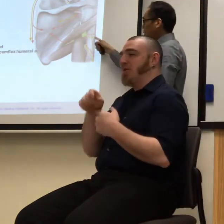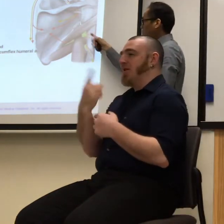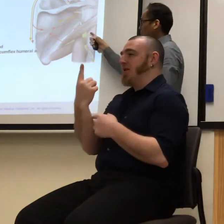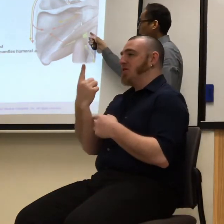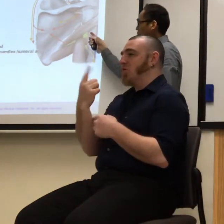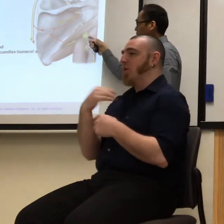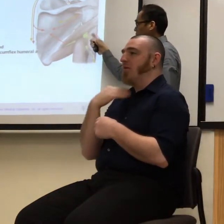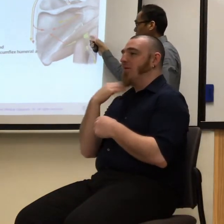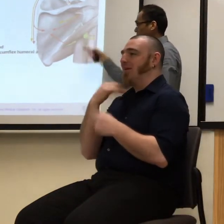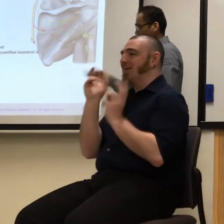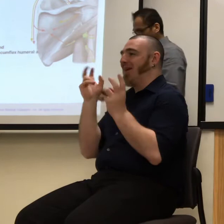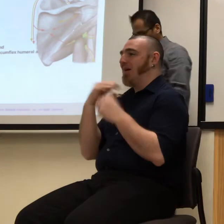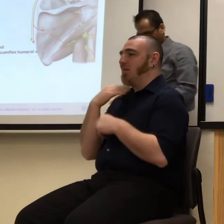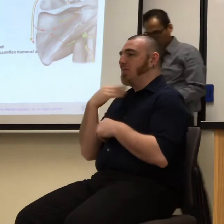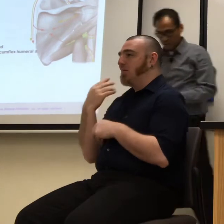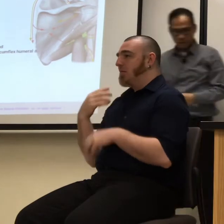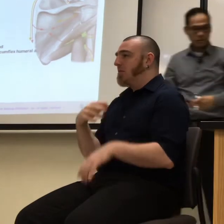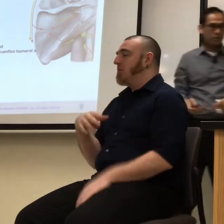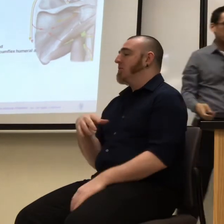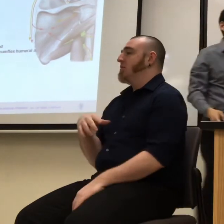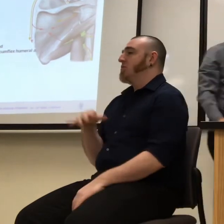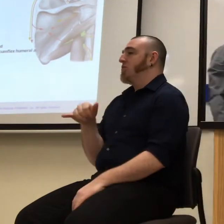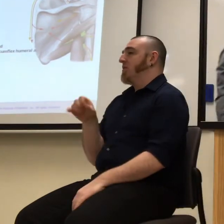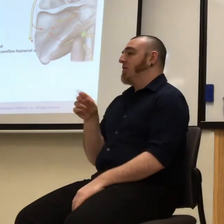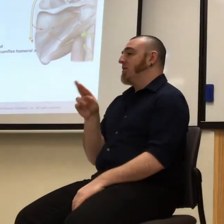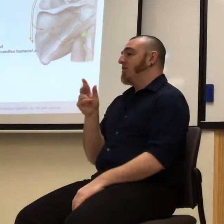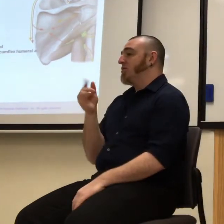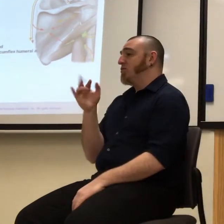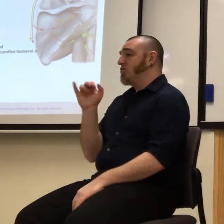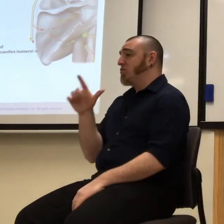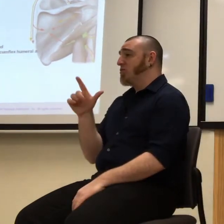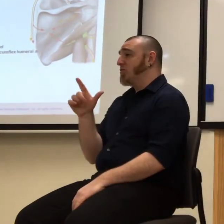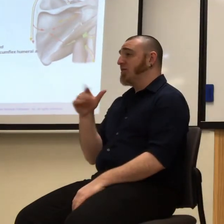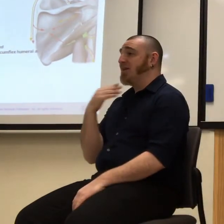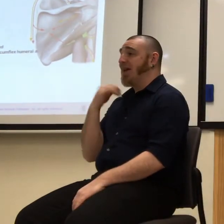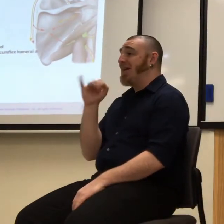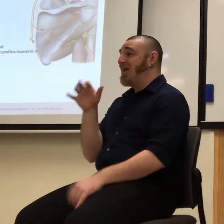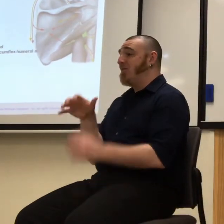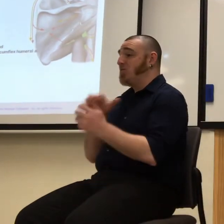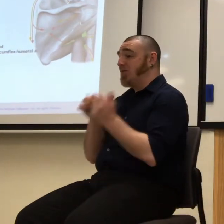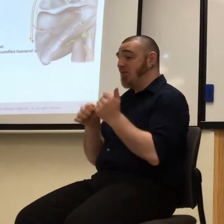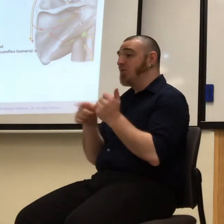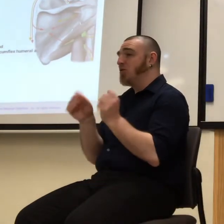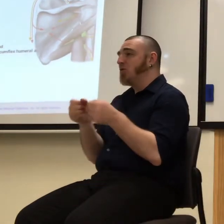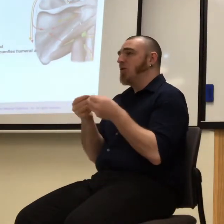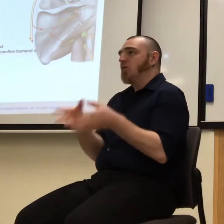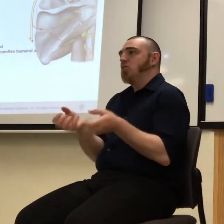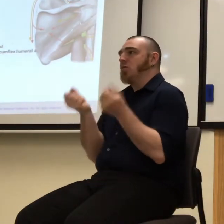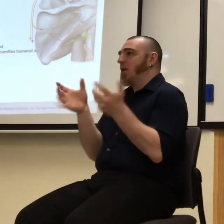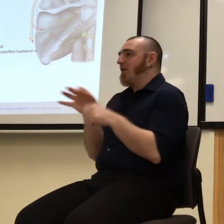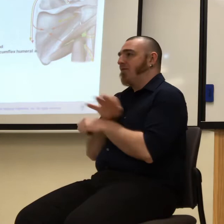neck is prone to fracture, and if you damage those structures, you can lose a lot of function and a lot of blood.